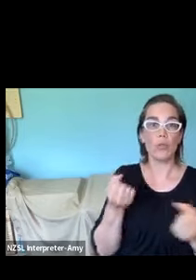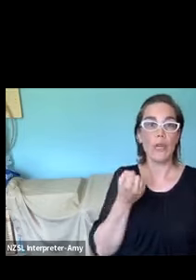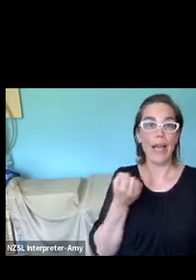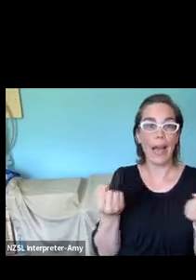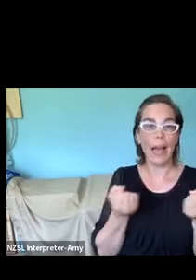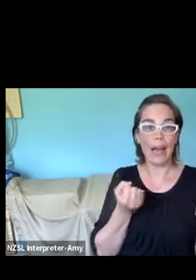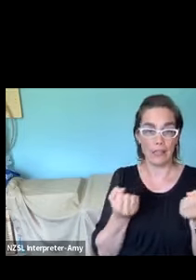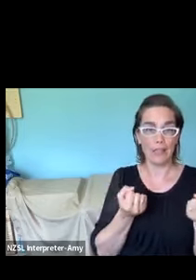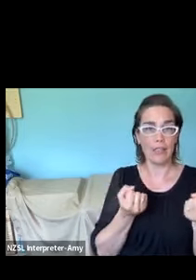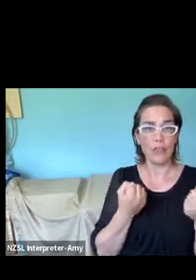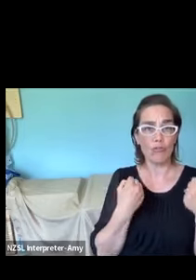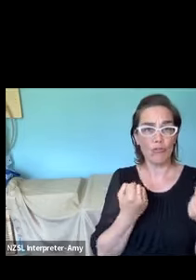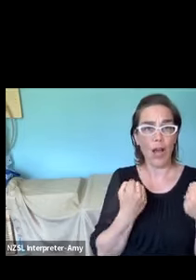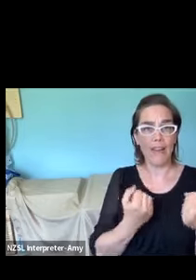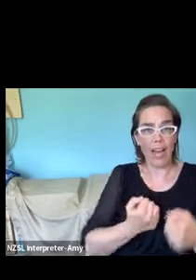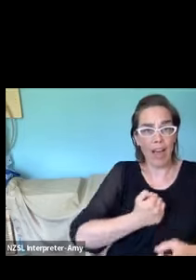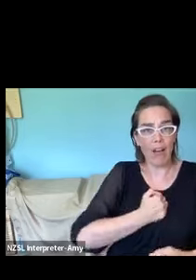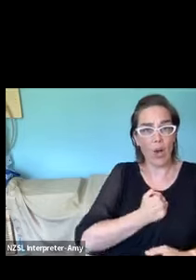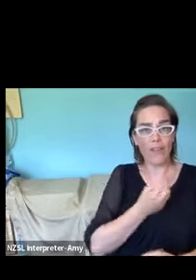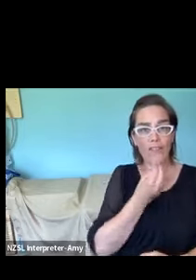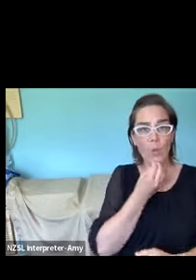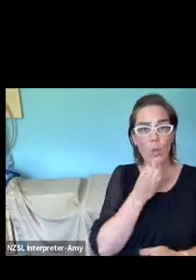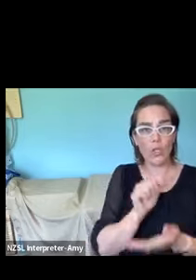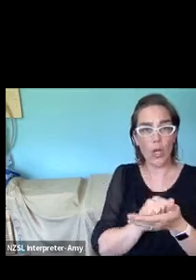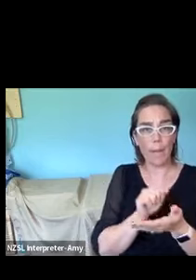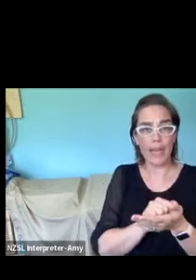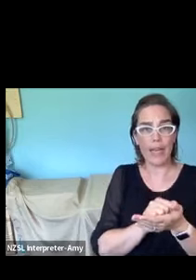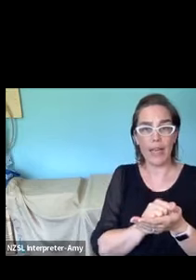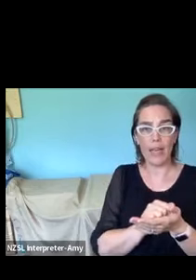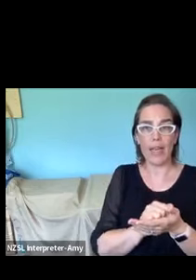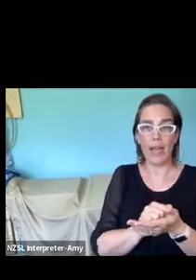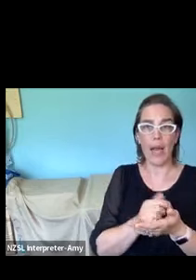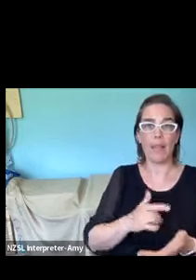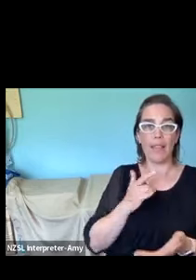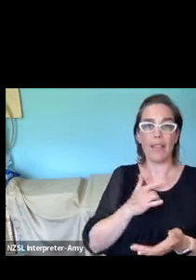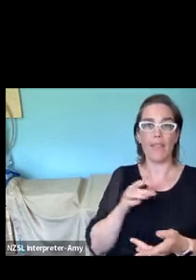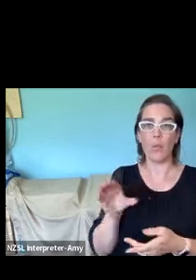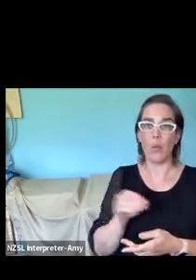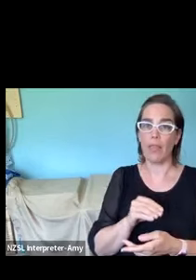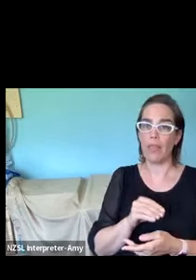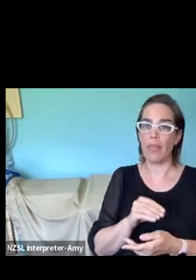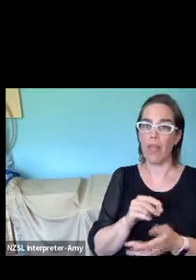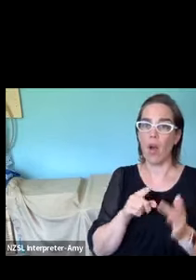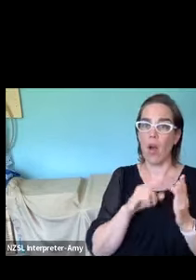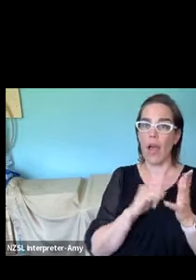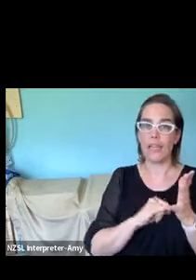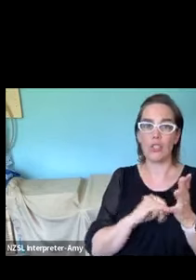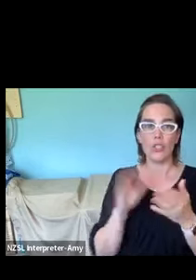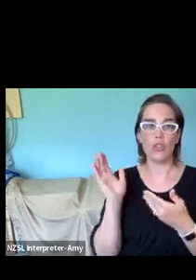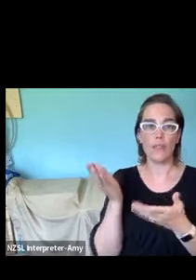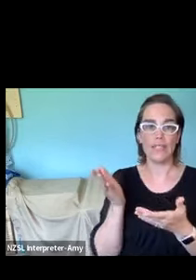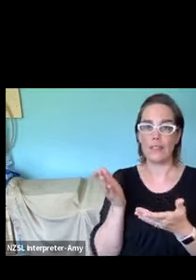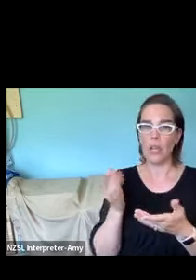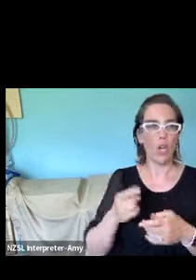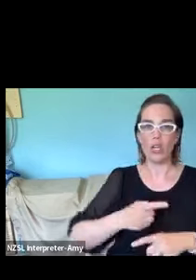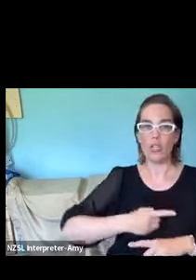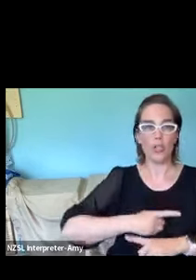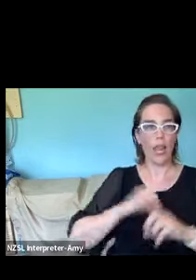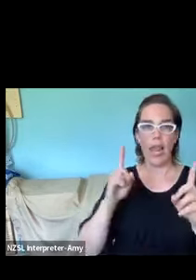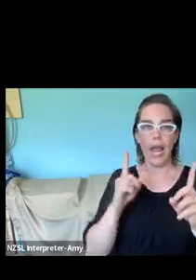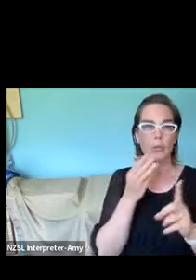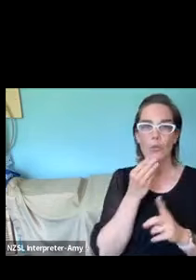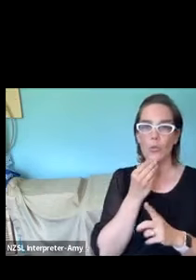At the moment, I'm living with ID services, and we're not allowed to use the cashless cards to do our own shopping.